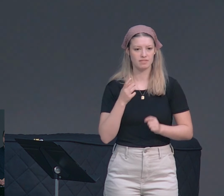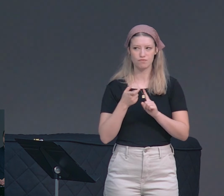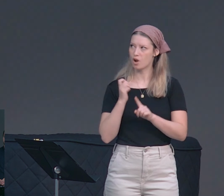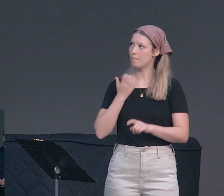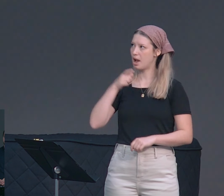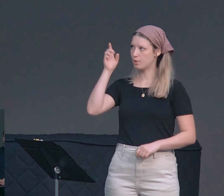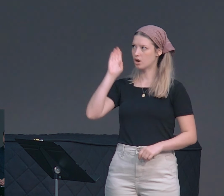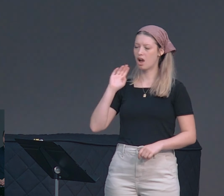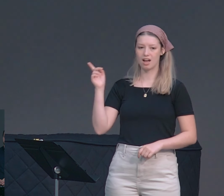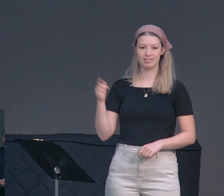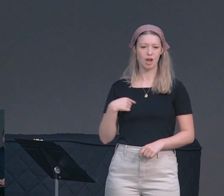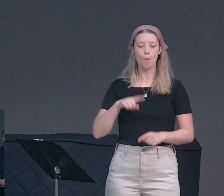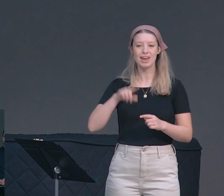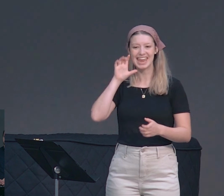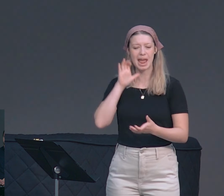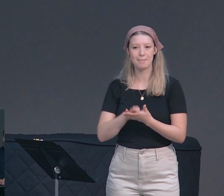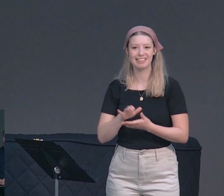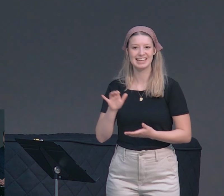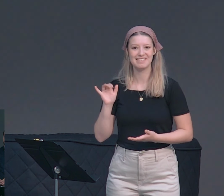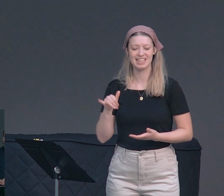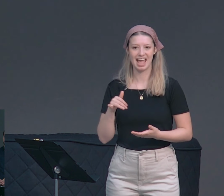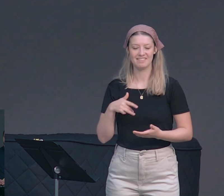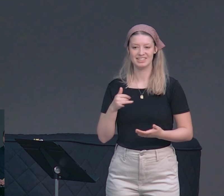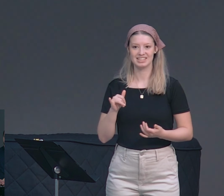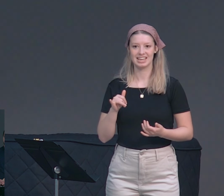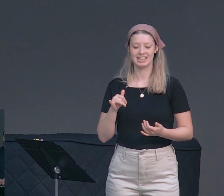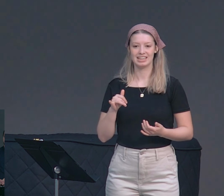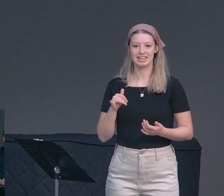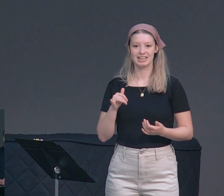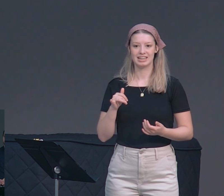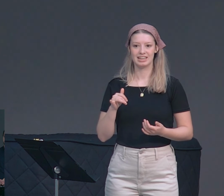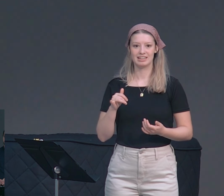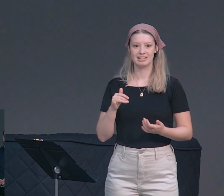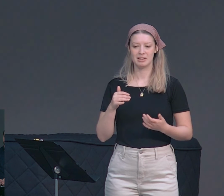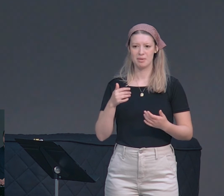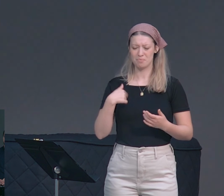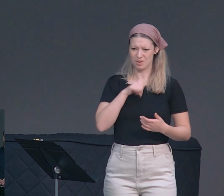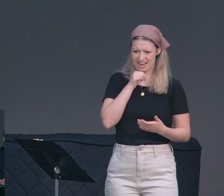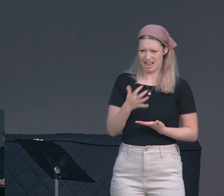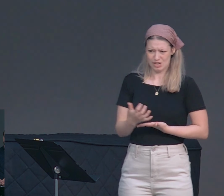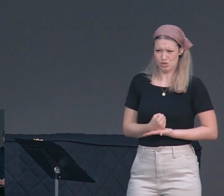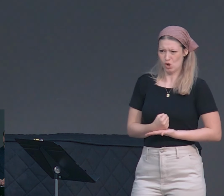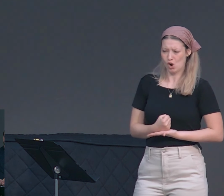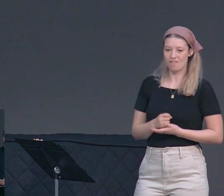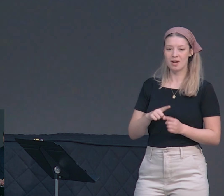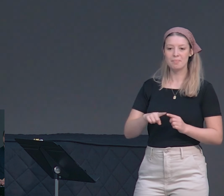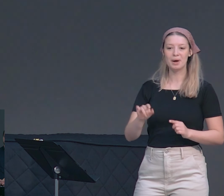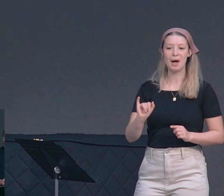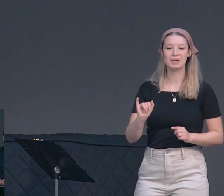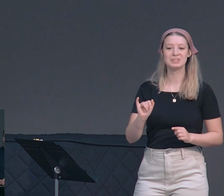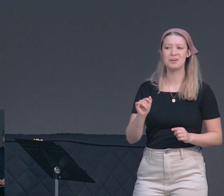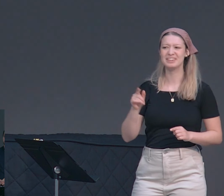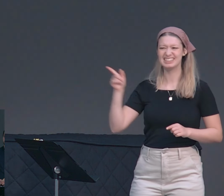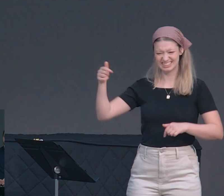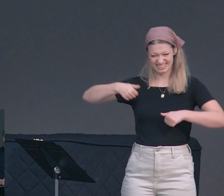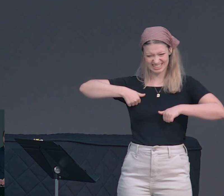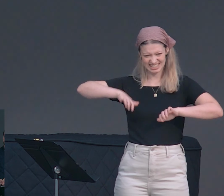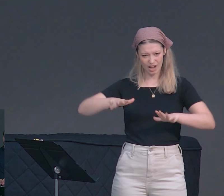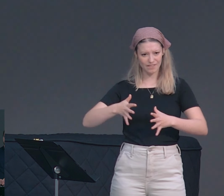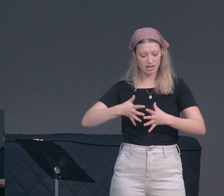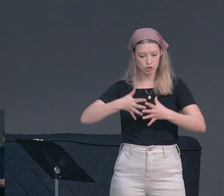Affection that's unbelievable, not only because we did not do anything to deserve it, but because God sacrificed